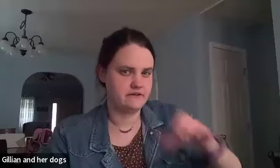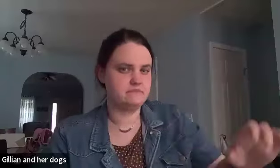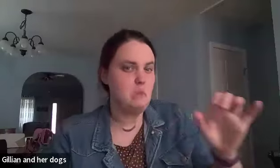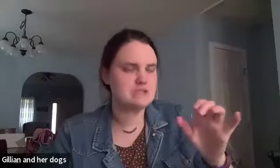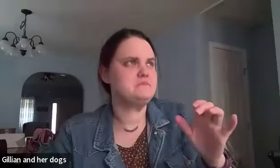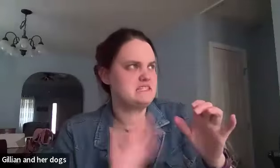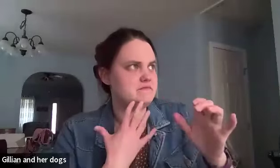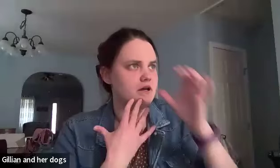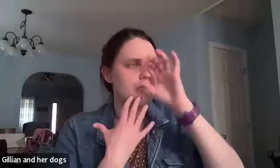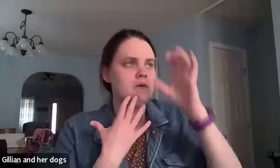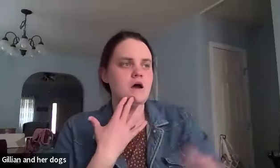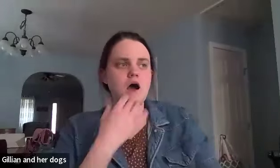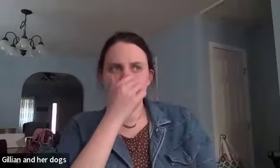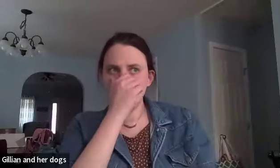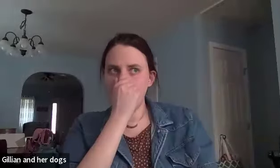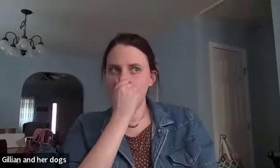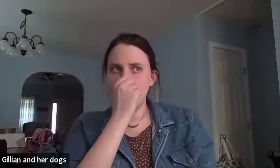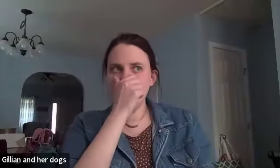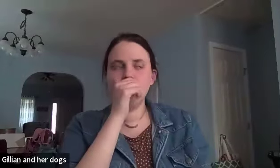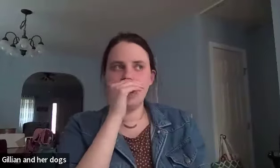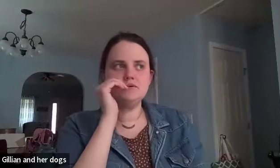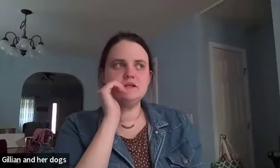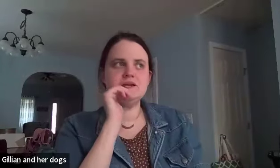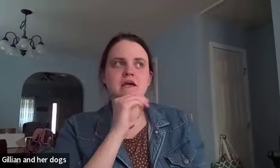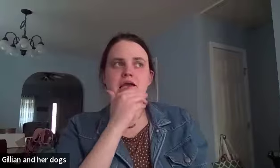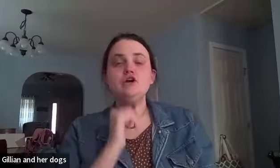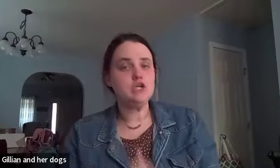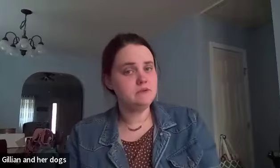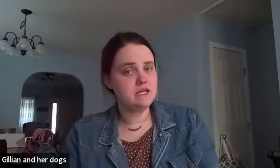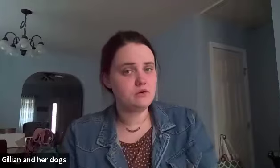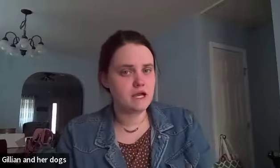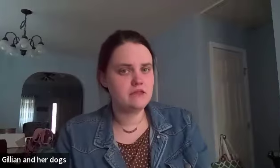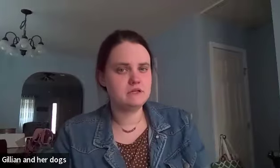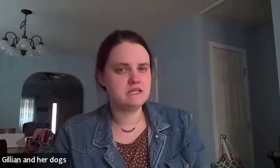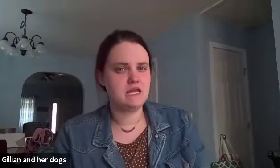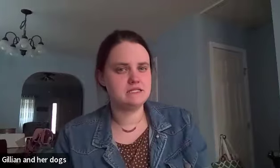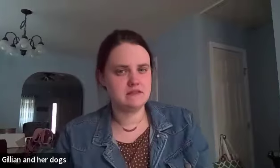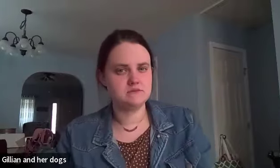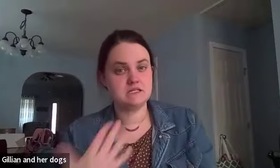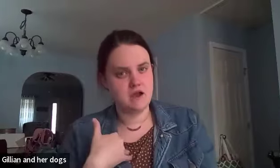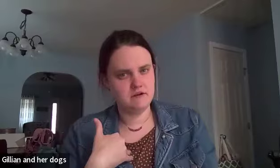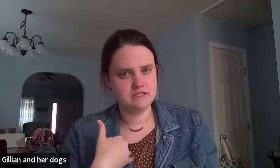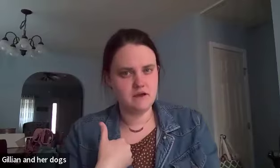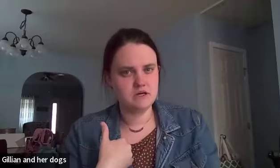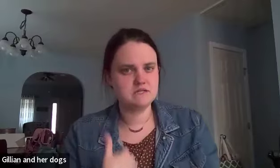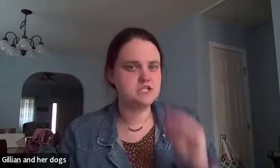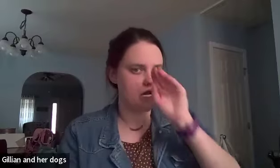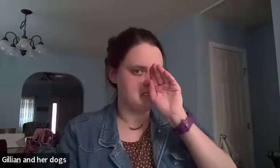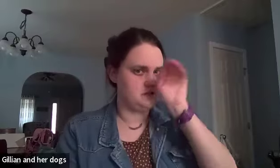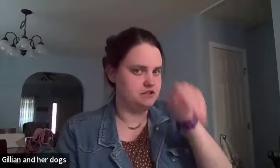specific, Yeah. more specific. That probably it could be either way. The reason, and I say this because I've not seen that one as much. I typically